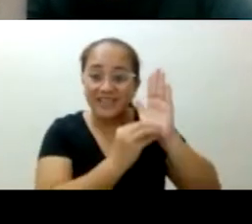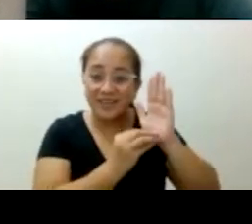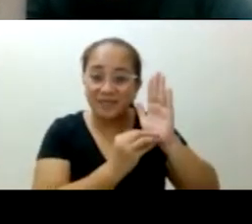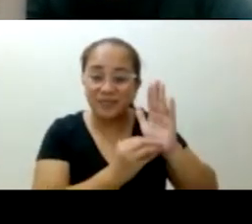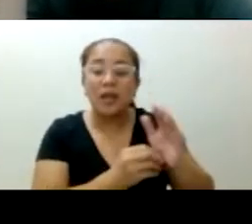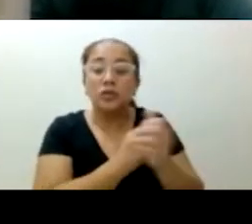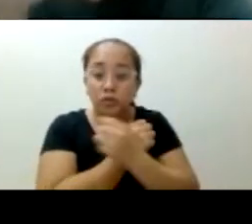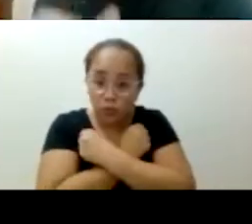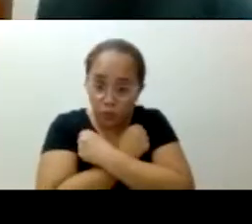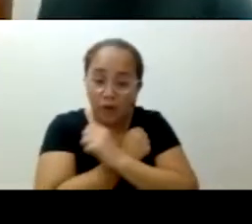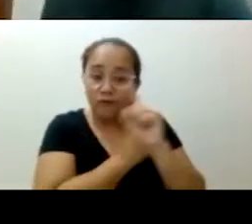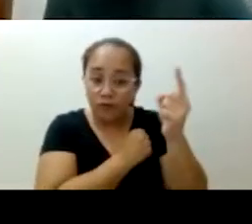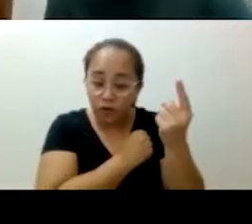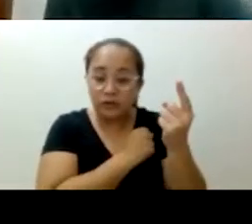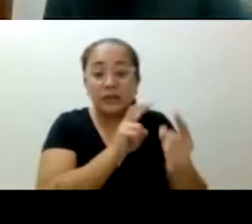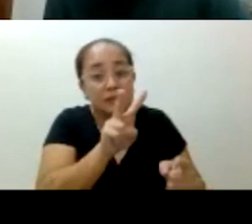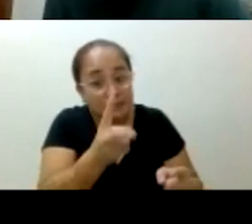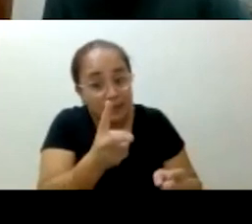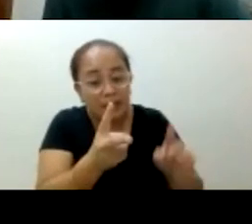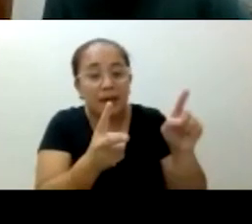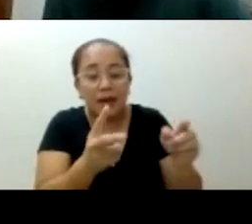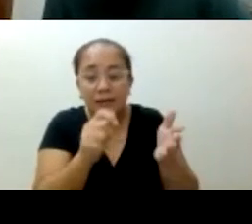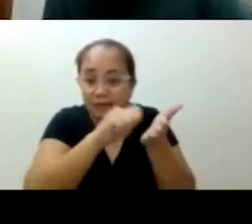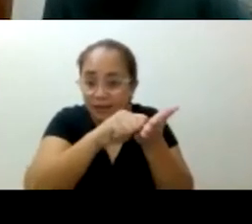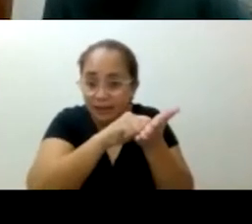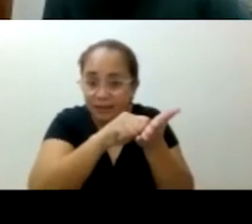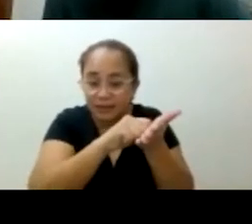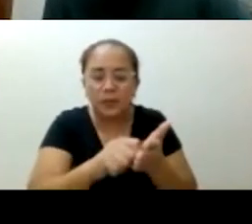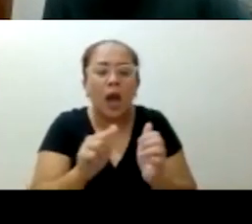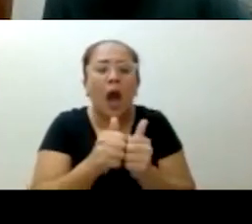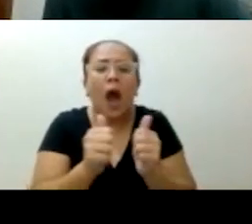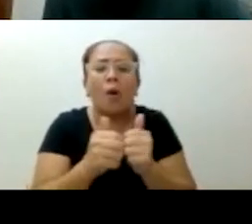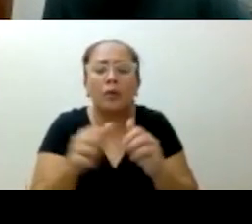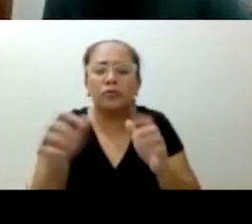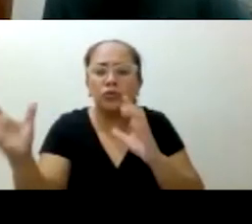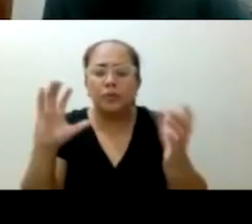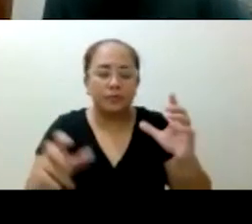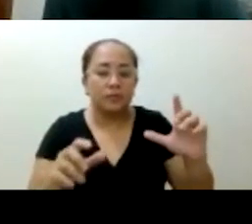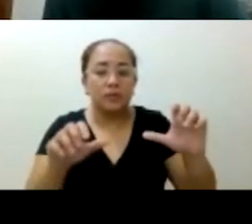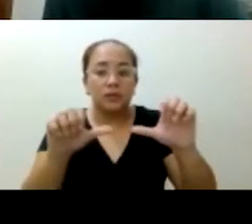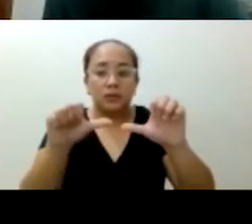go before eraser. What about Da Nang and backpack?